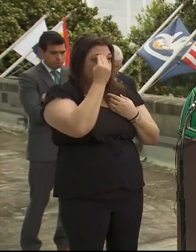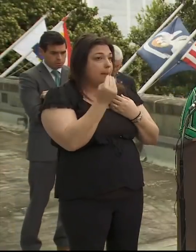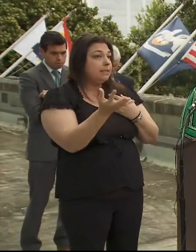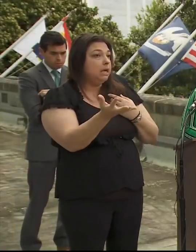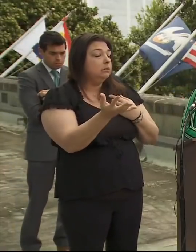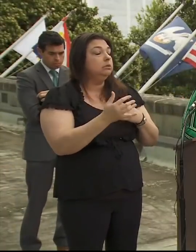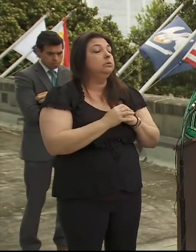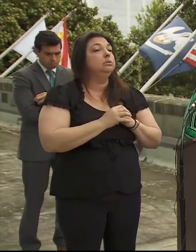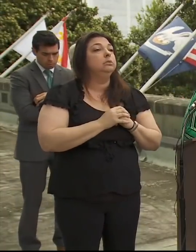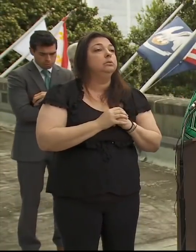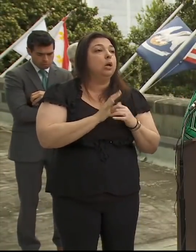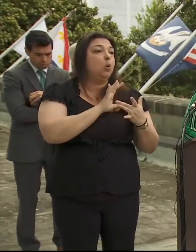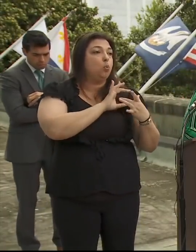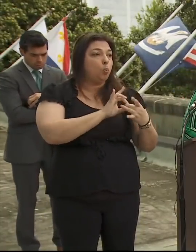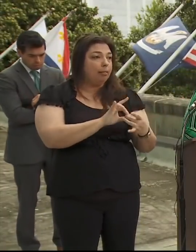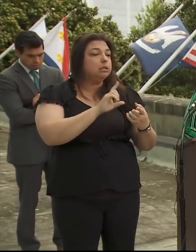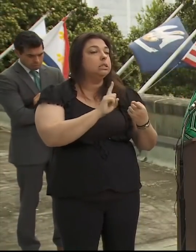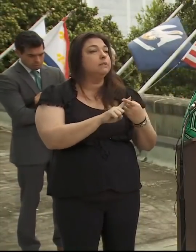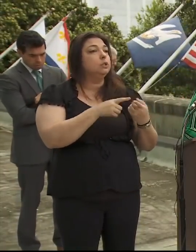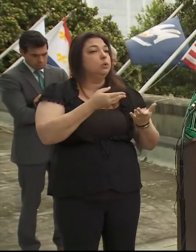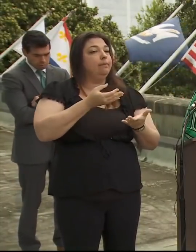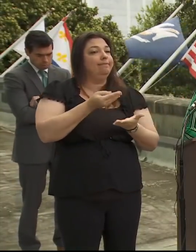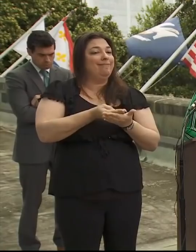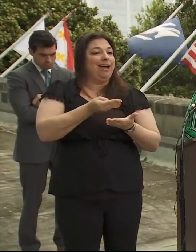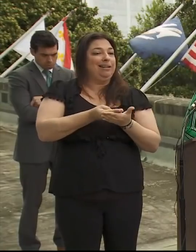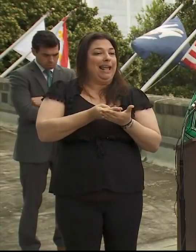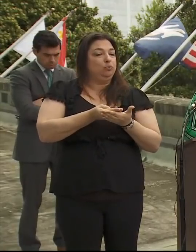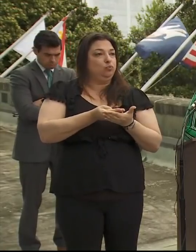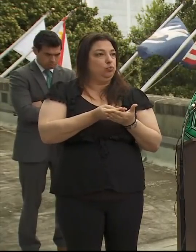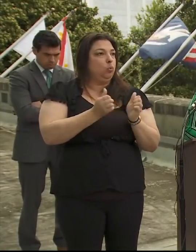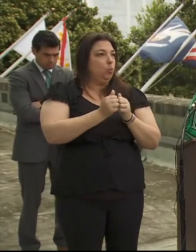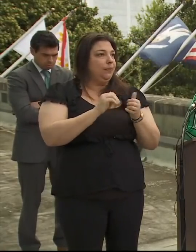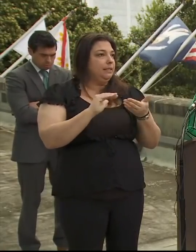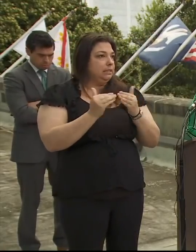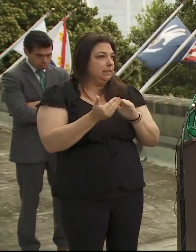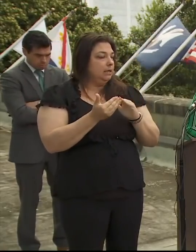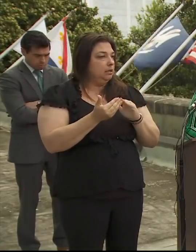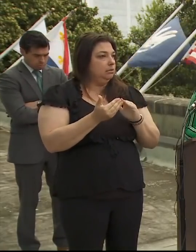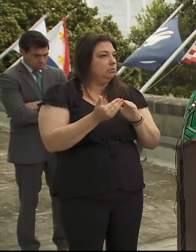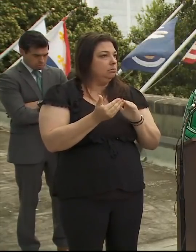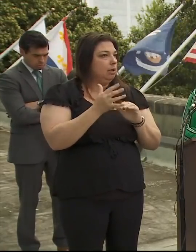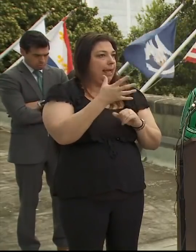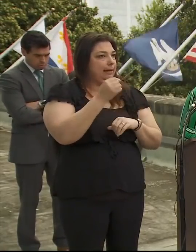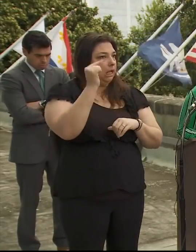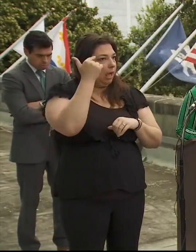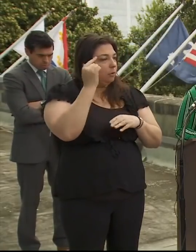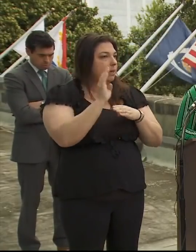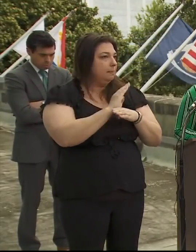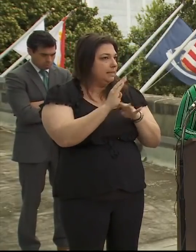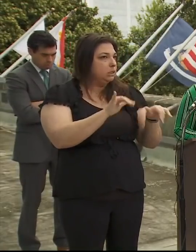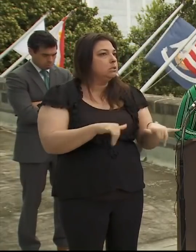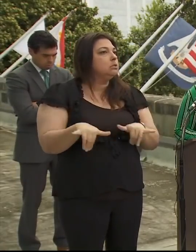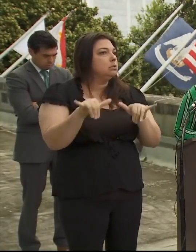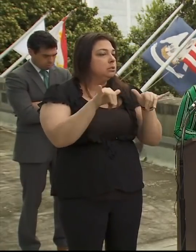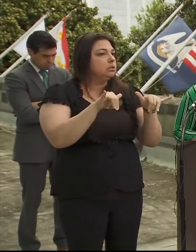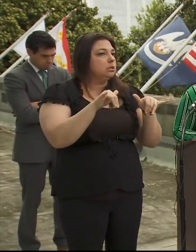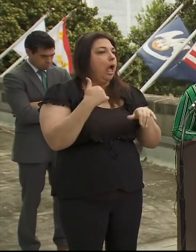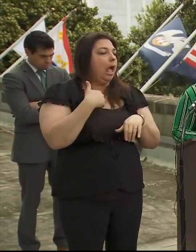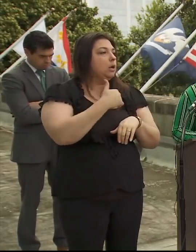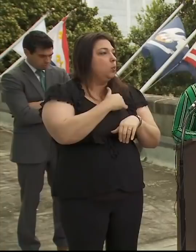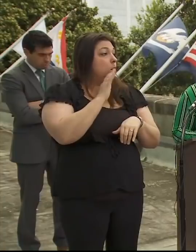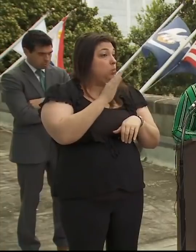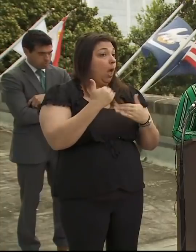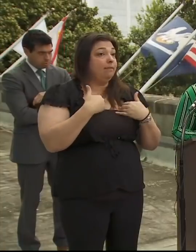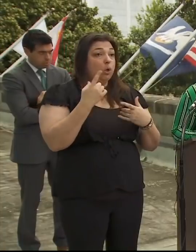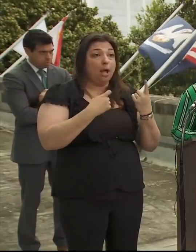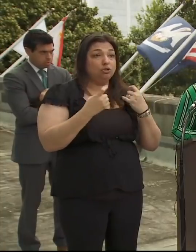updates relative to the financial footing of the city and city government and businesses alike. And we'll go to